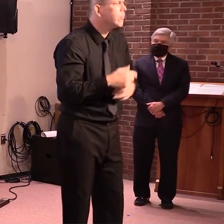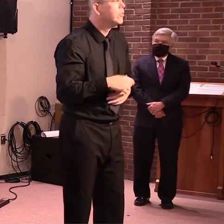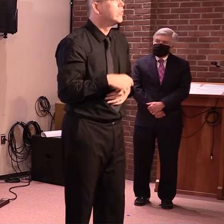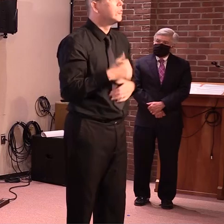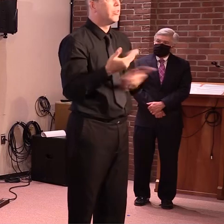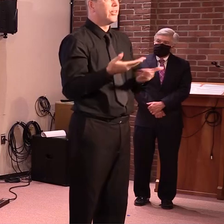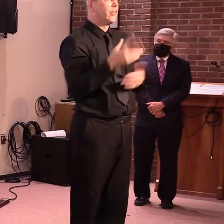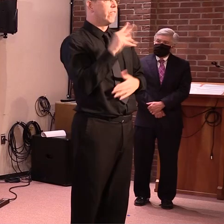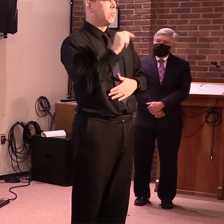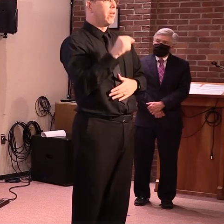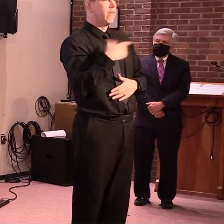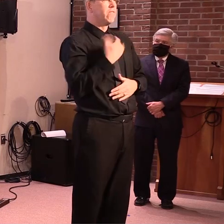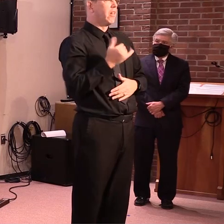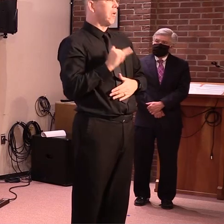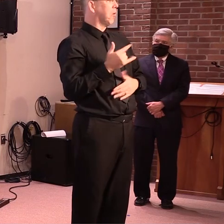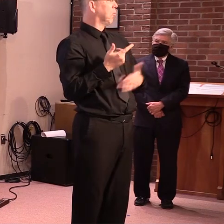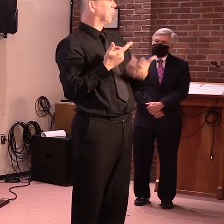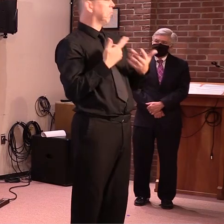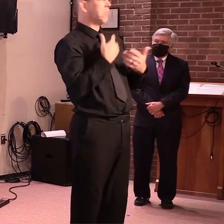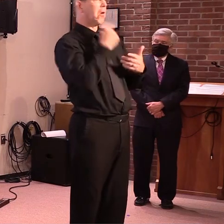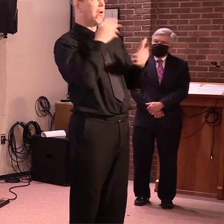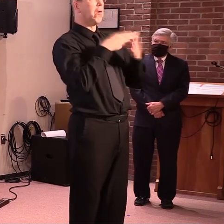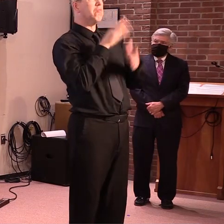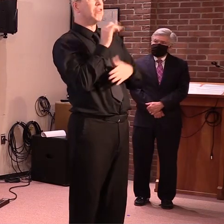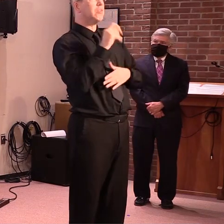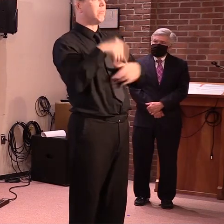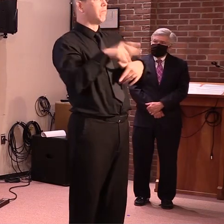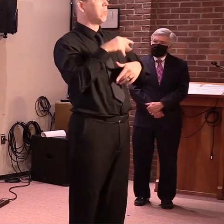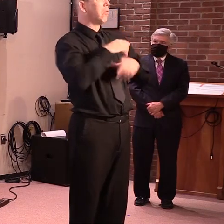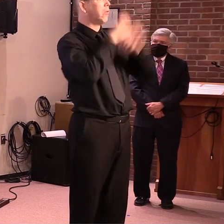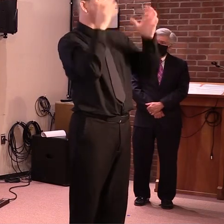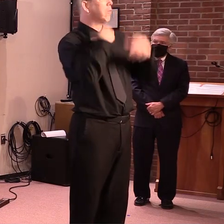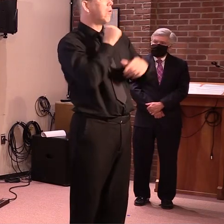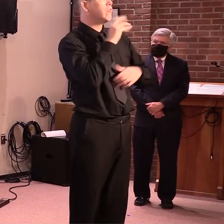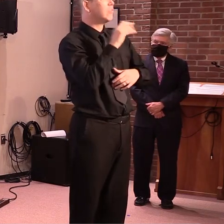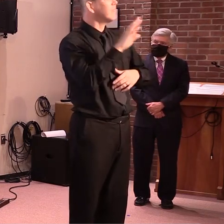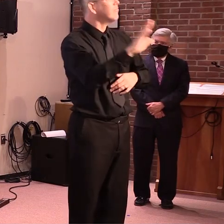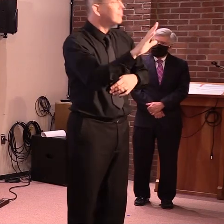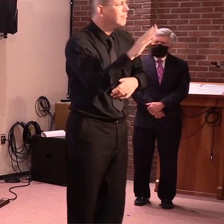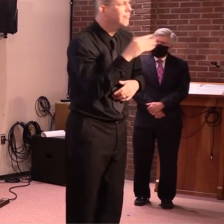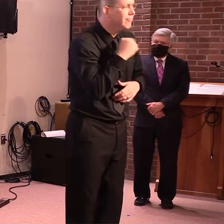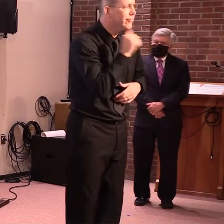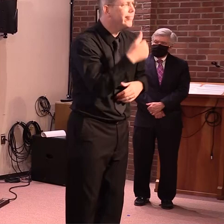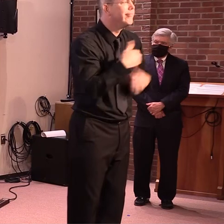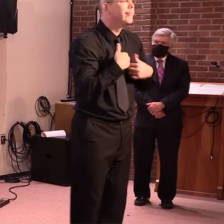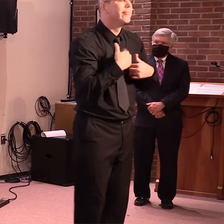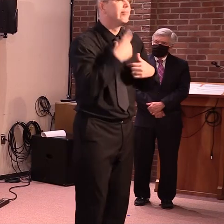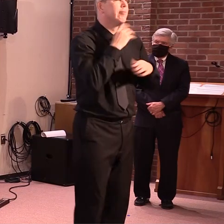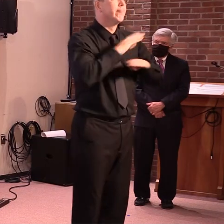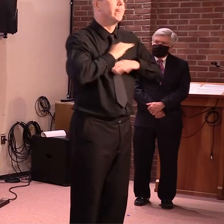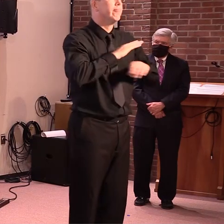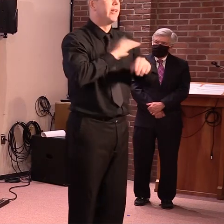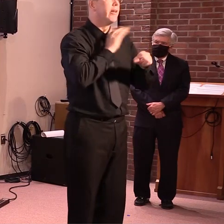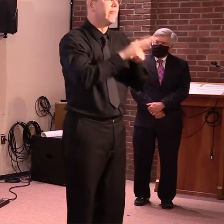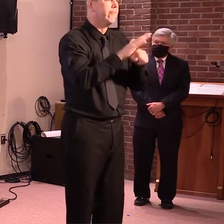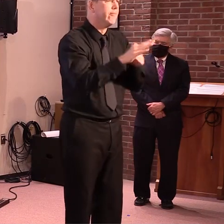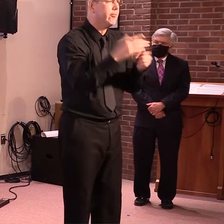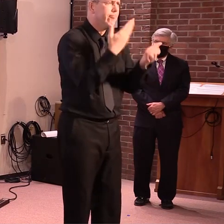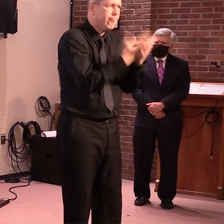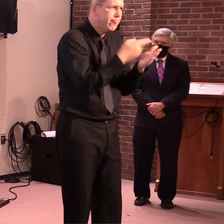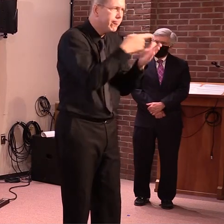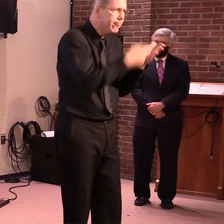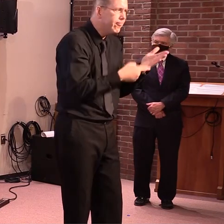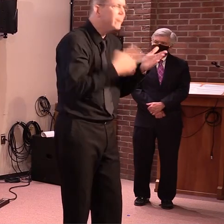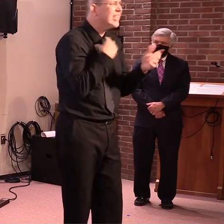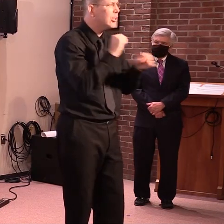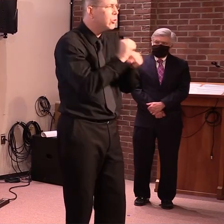I mean, I would say that about myself. I'm not a racist, but that's not enough anymore. What we need to do is be anti-racist. And